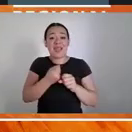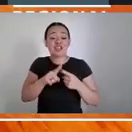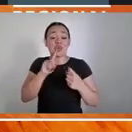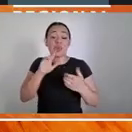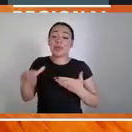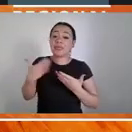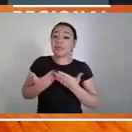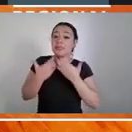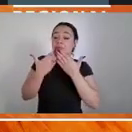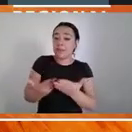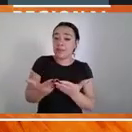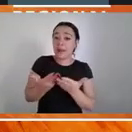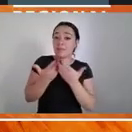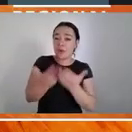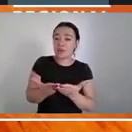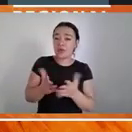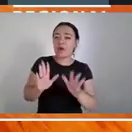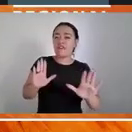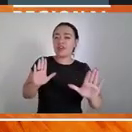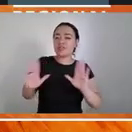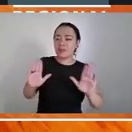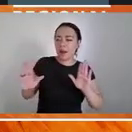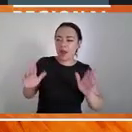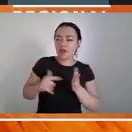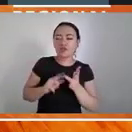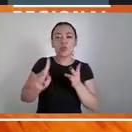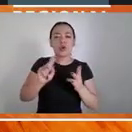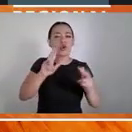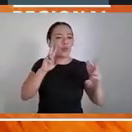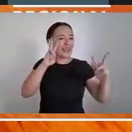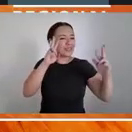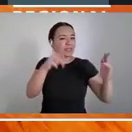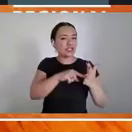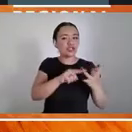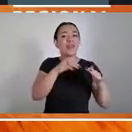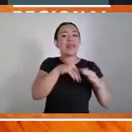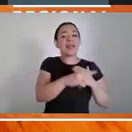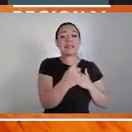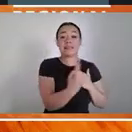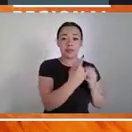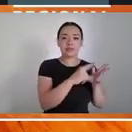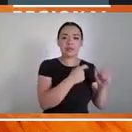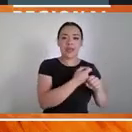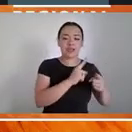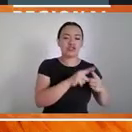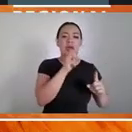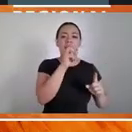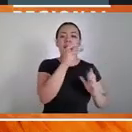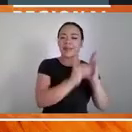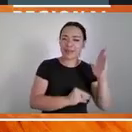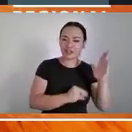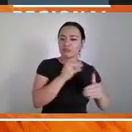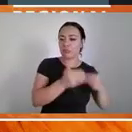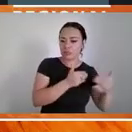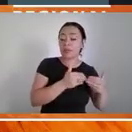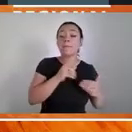similar in length and planning to what you would normally be expected to in a single stage application process. The difference